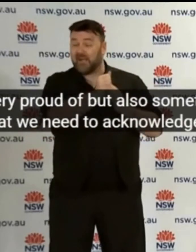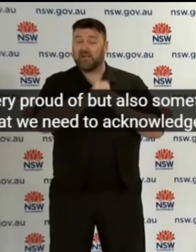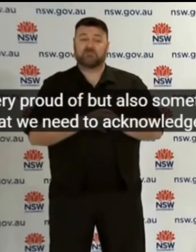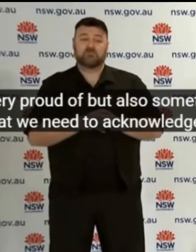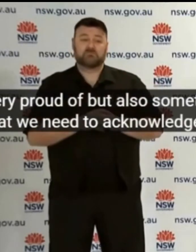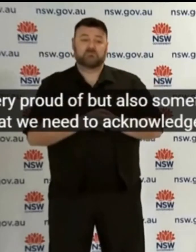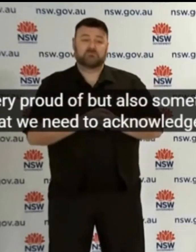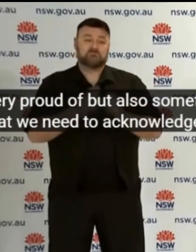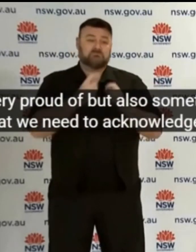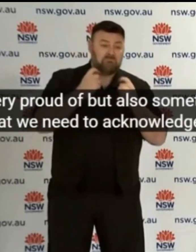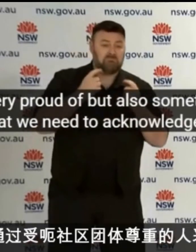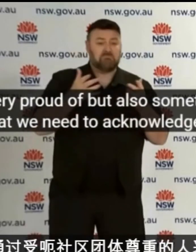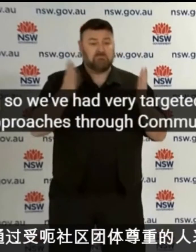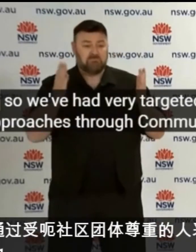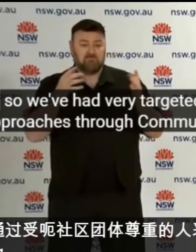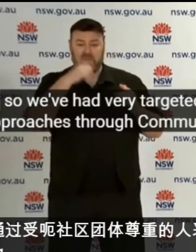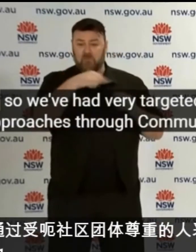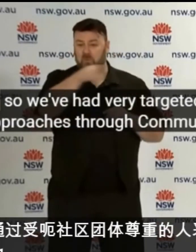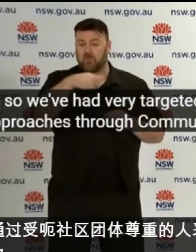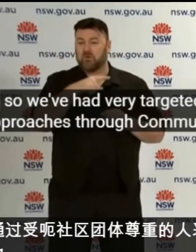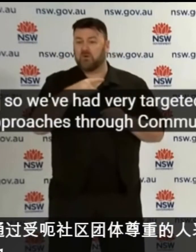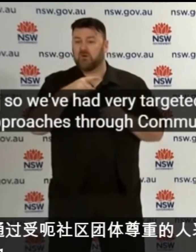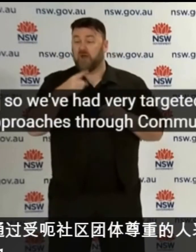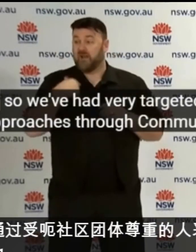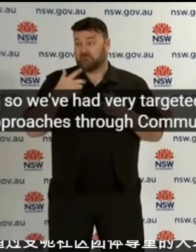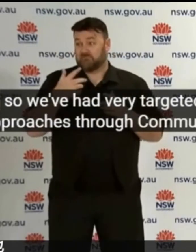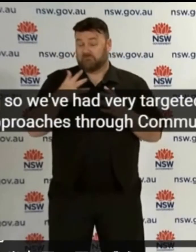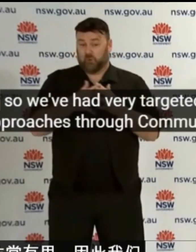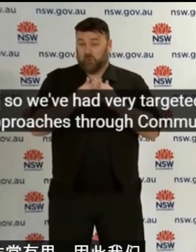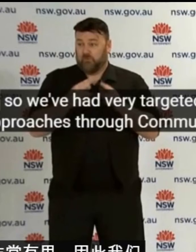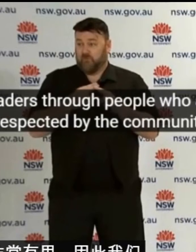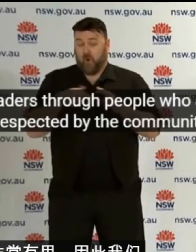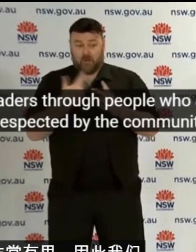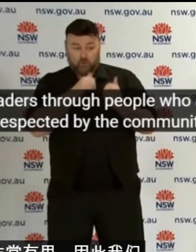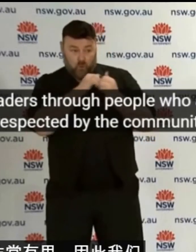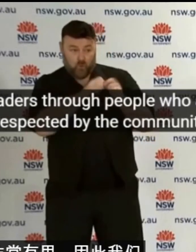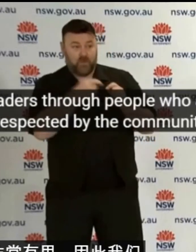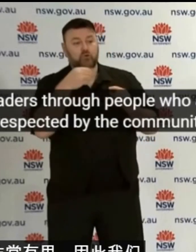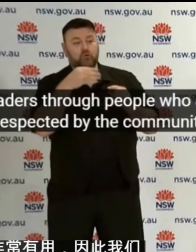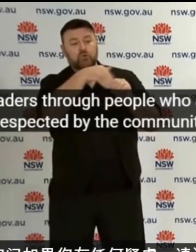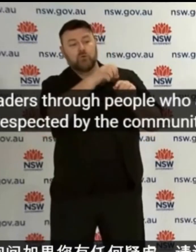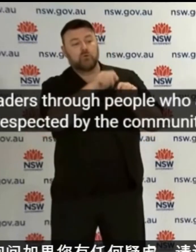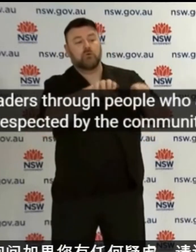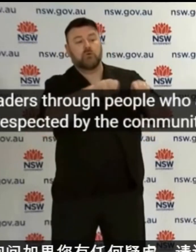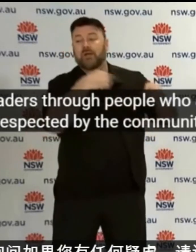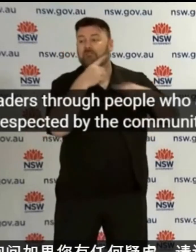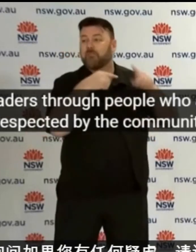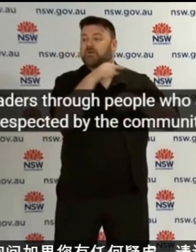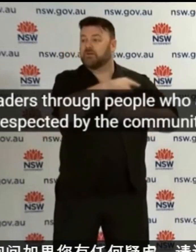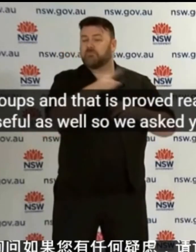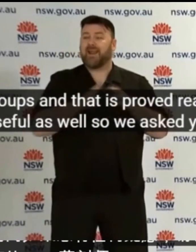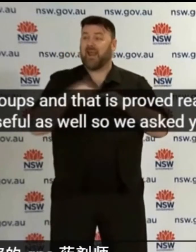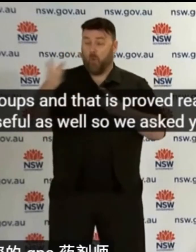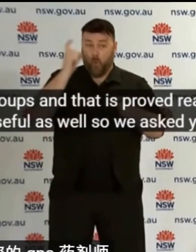by community groups, and that has proved really useful as well. So we ask you, if you have any concerns, please ask your GP, your